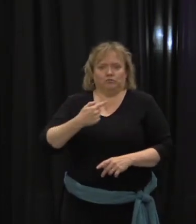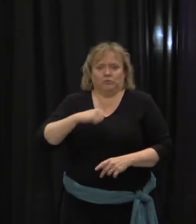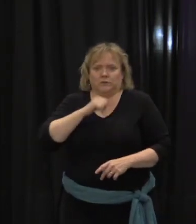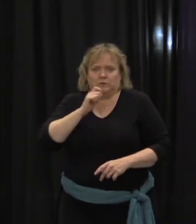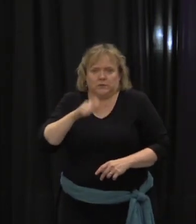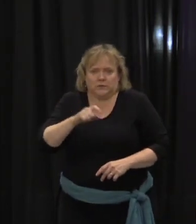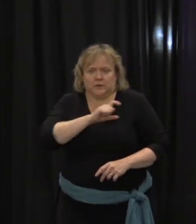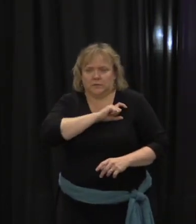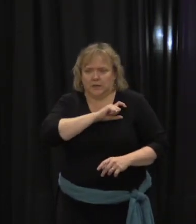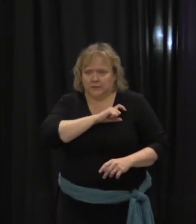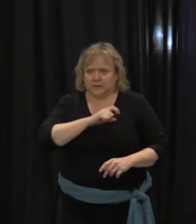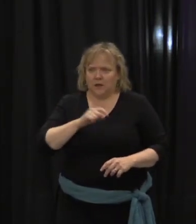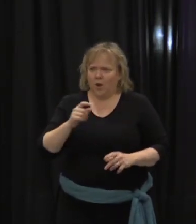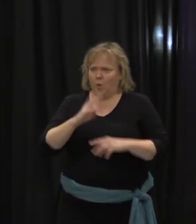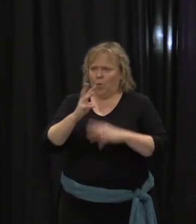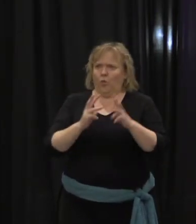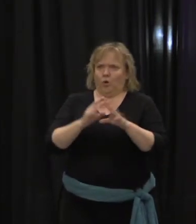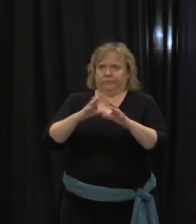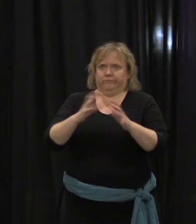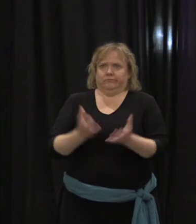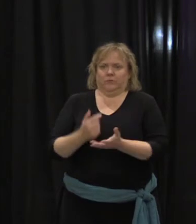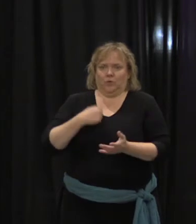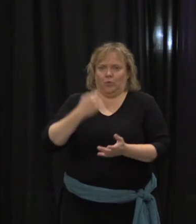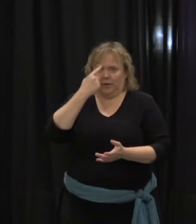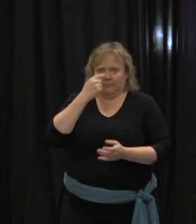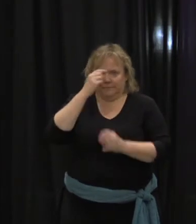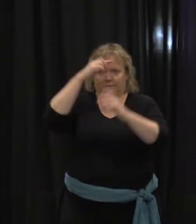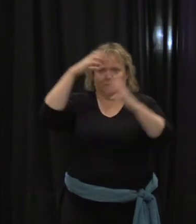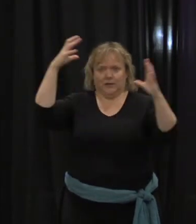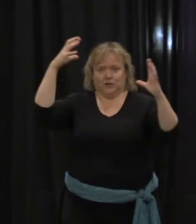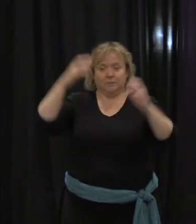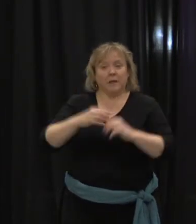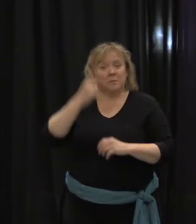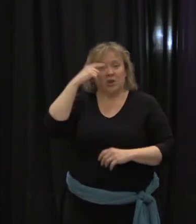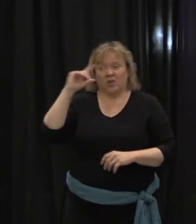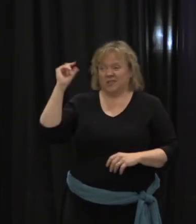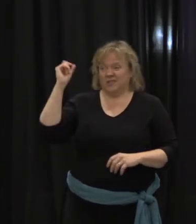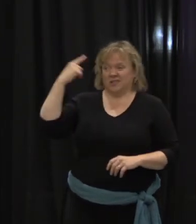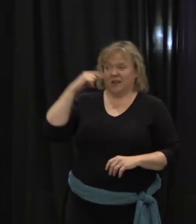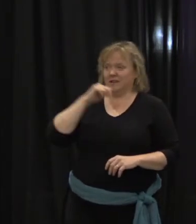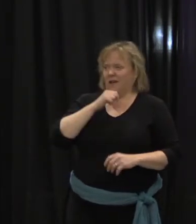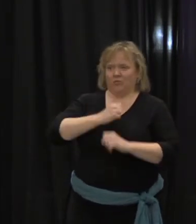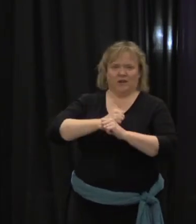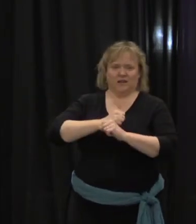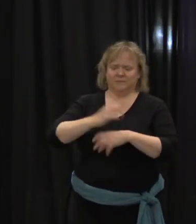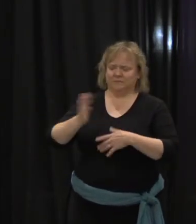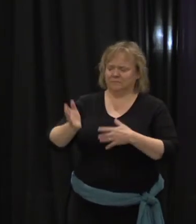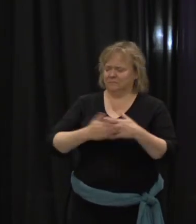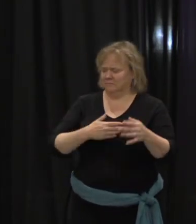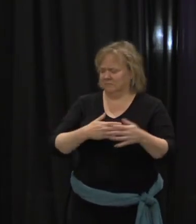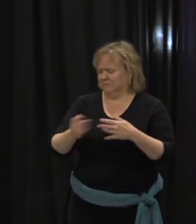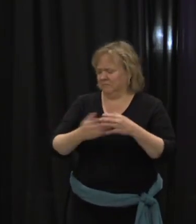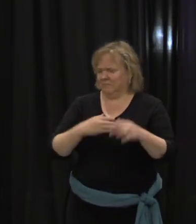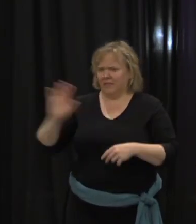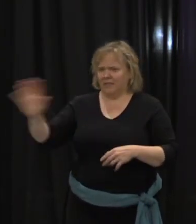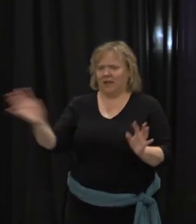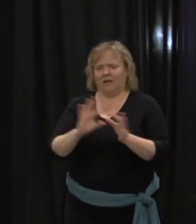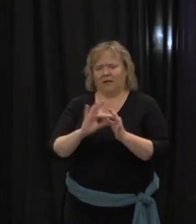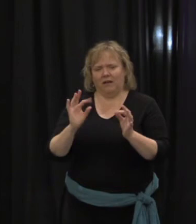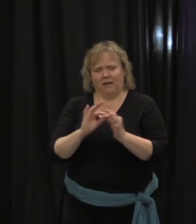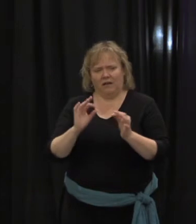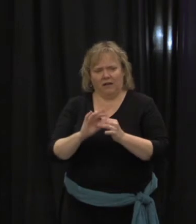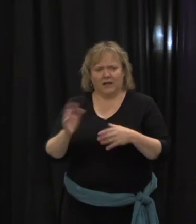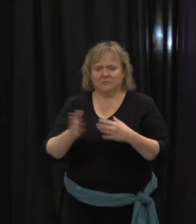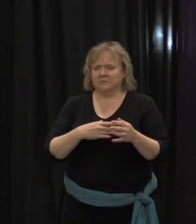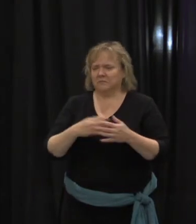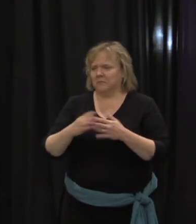for? Because the state will not protect us. No matter what it says, no matter how much it tries to brainwash us